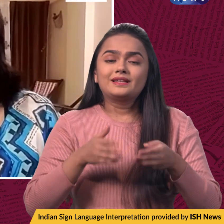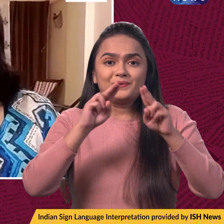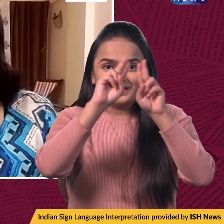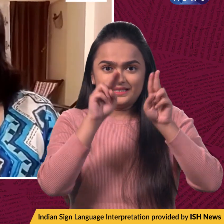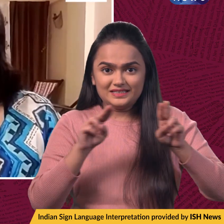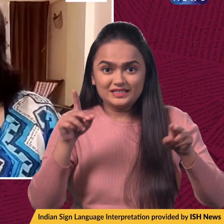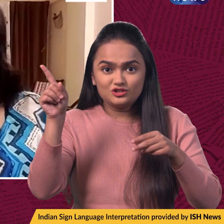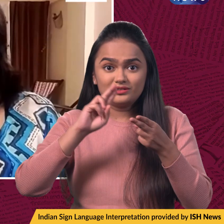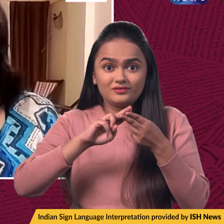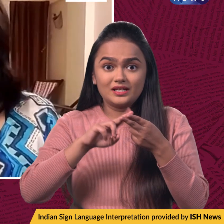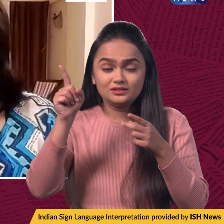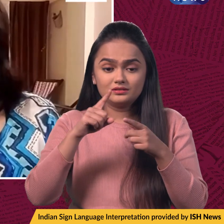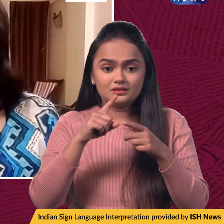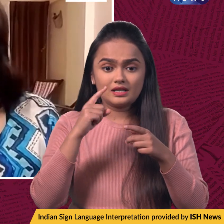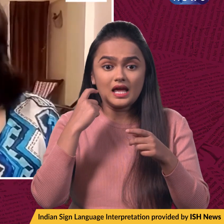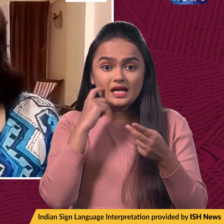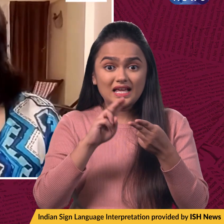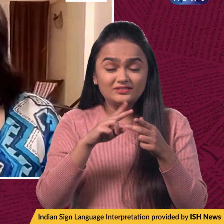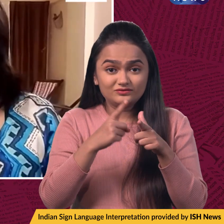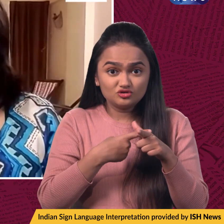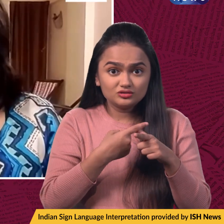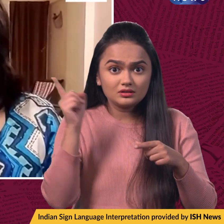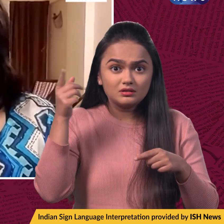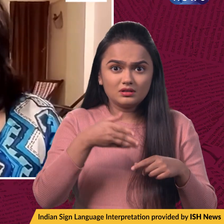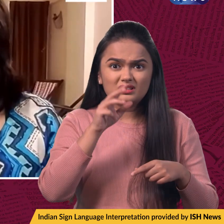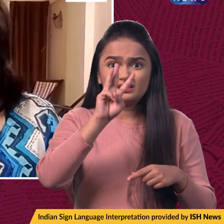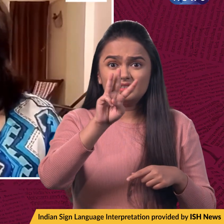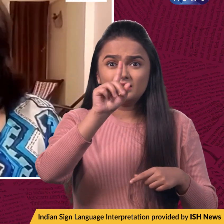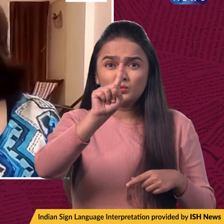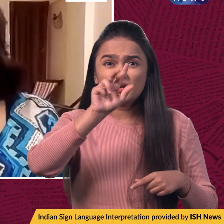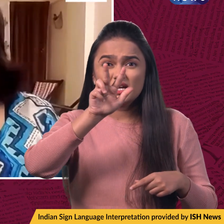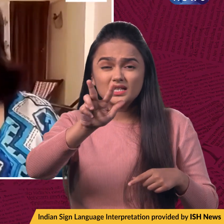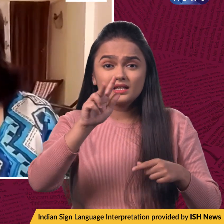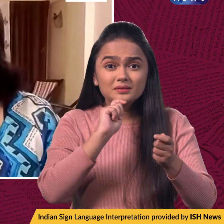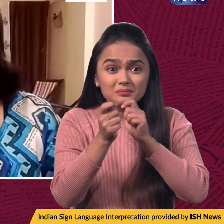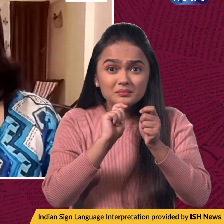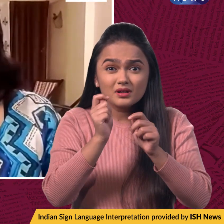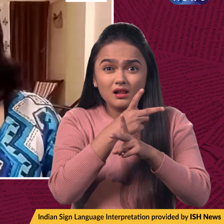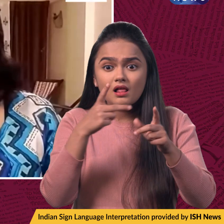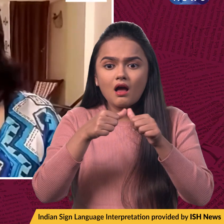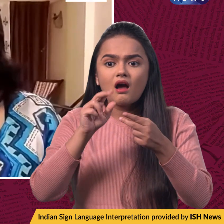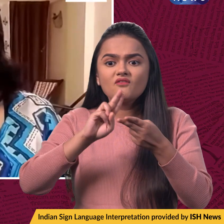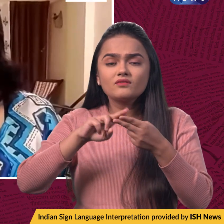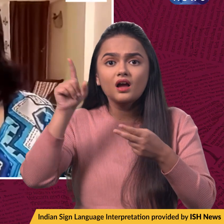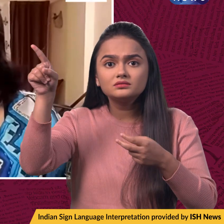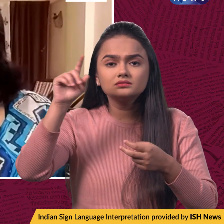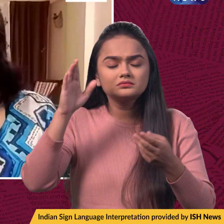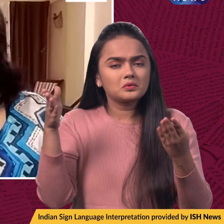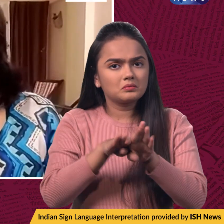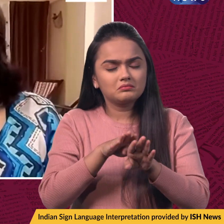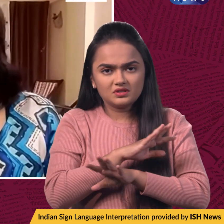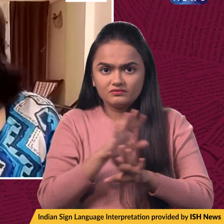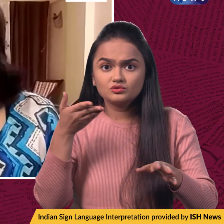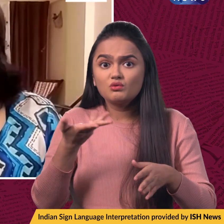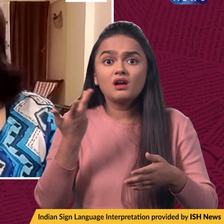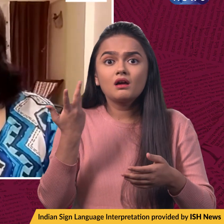Also, the International Federation of Journalists said that at least 318 media outlets have shut down in Afghanistan